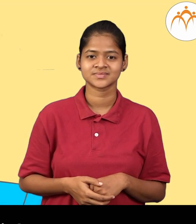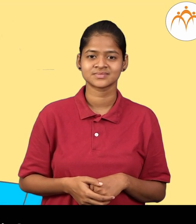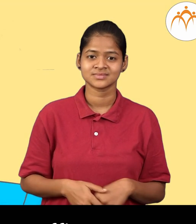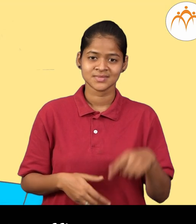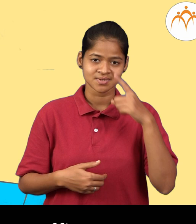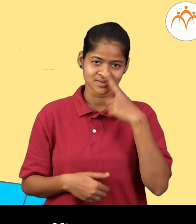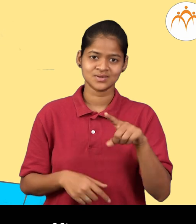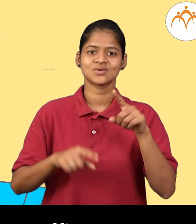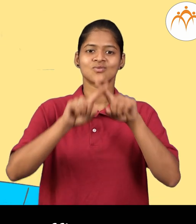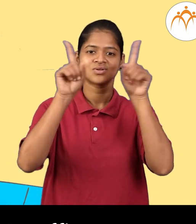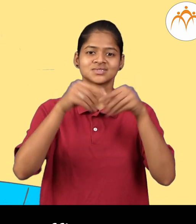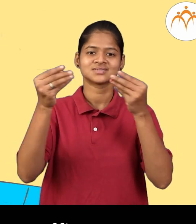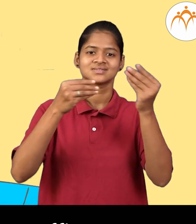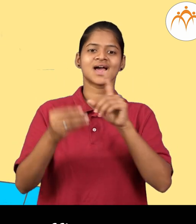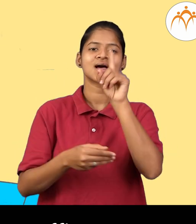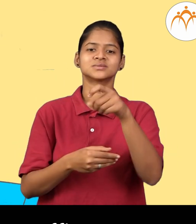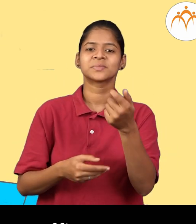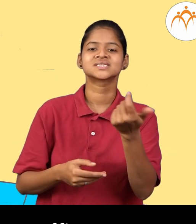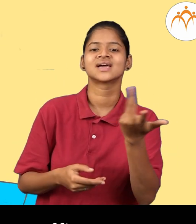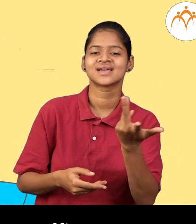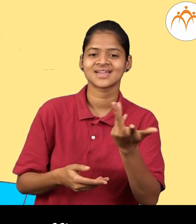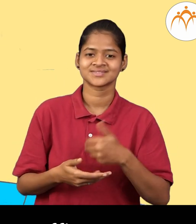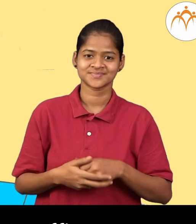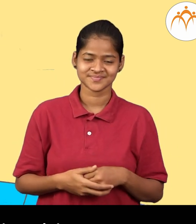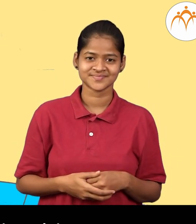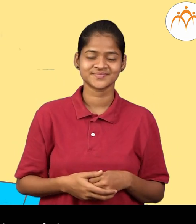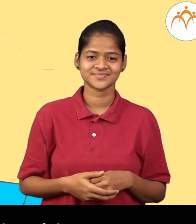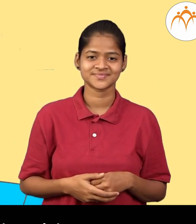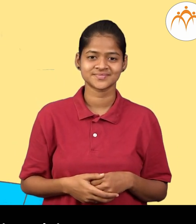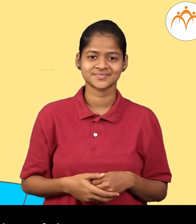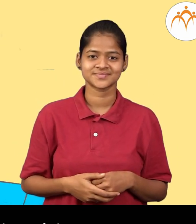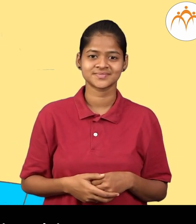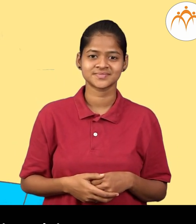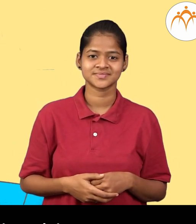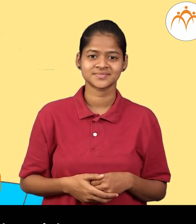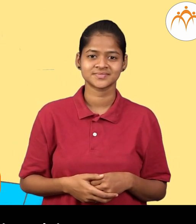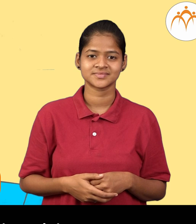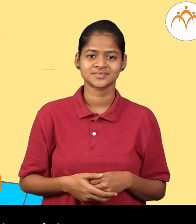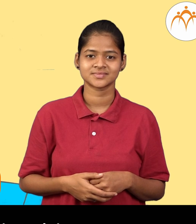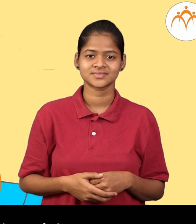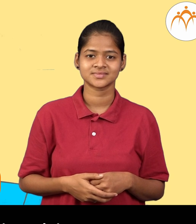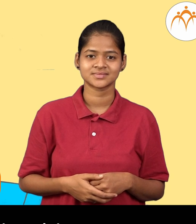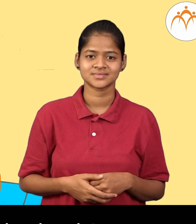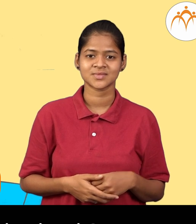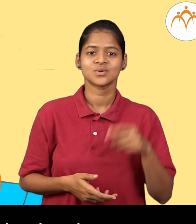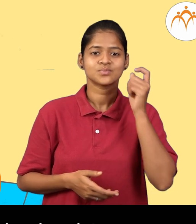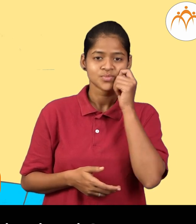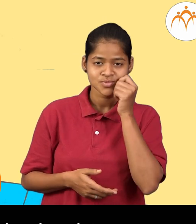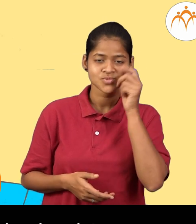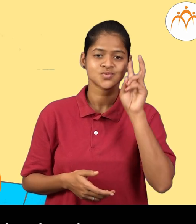Father is going to office. Mother is asking him. When will you be back?